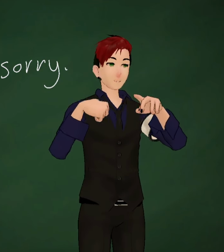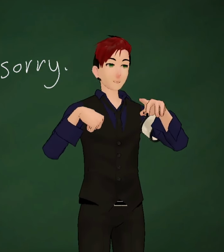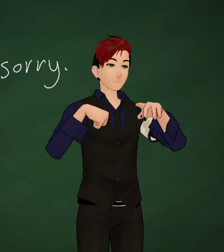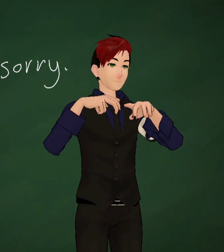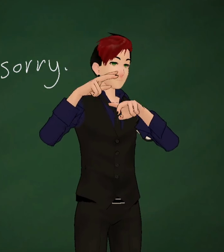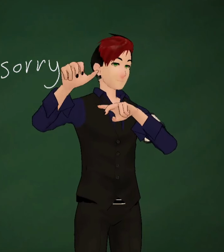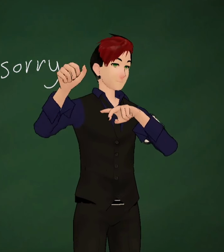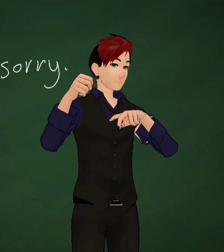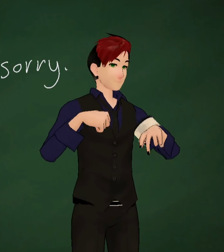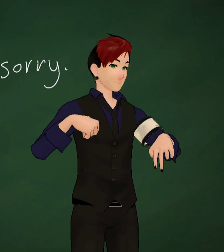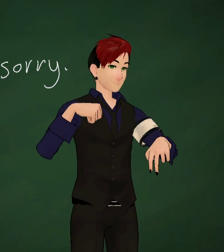sorry.